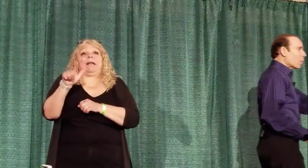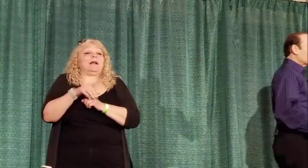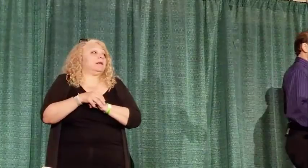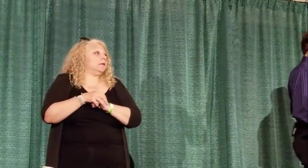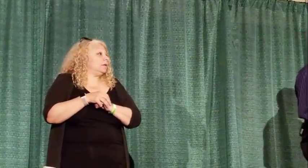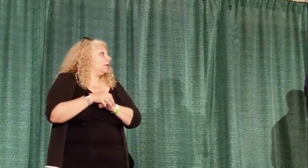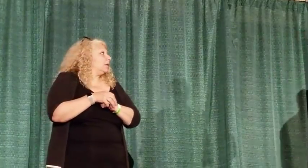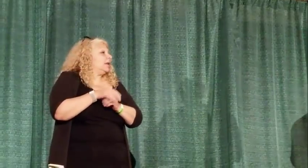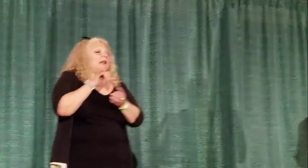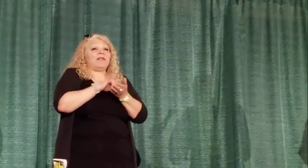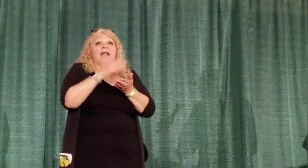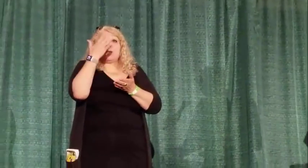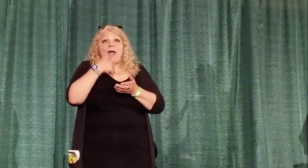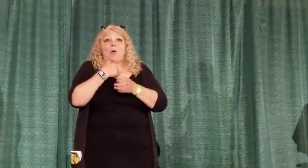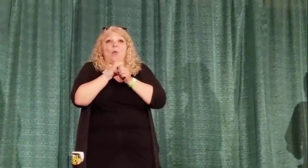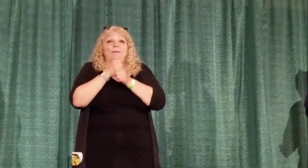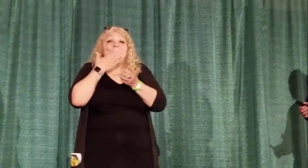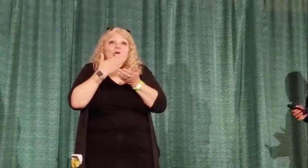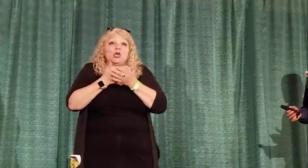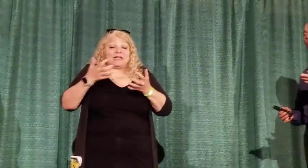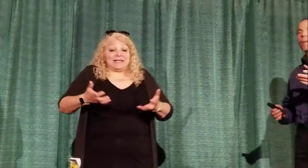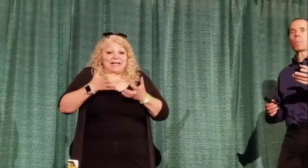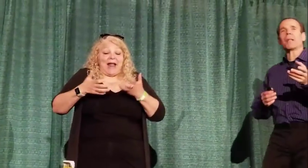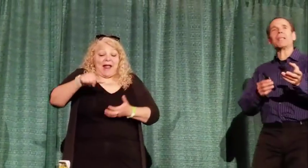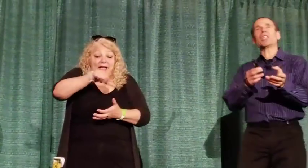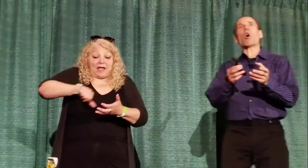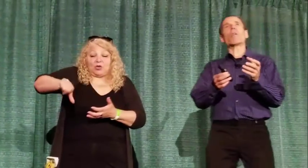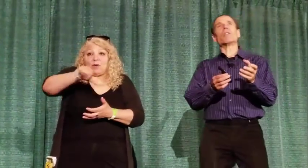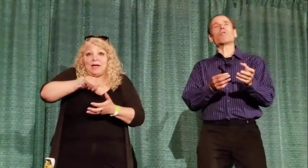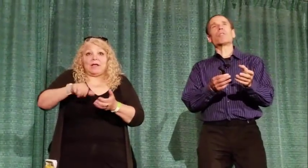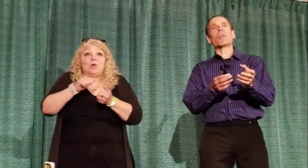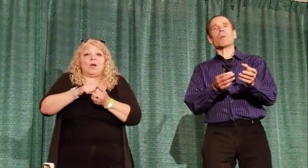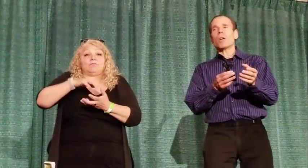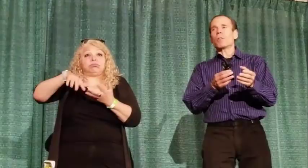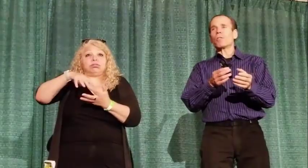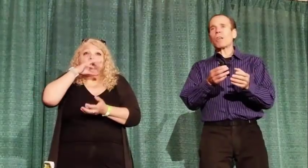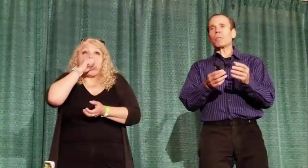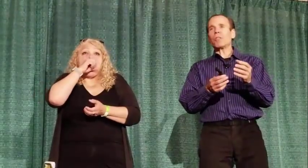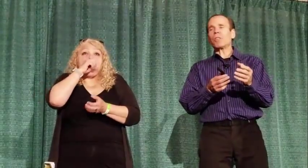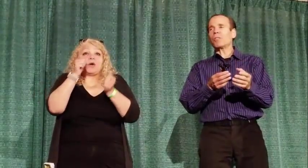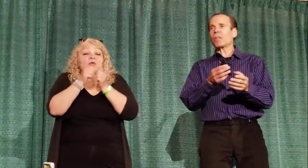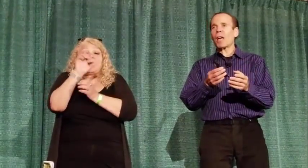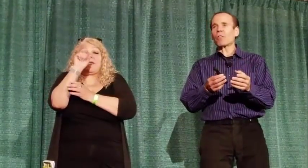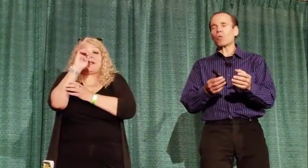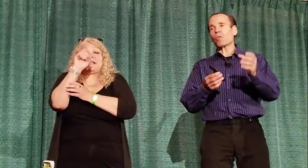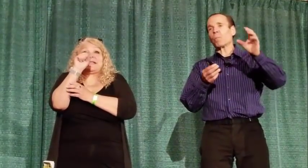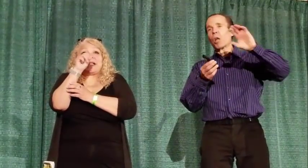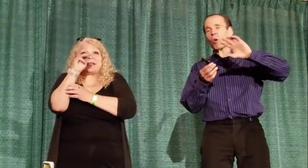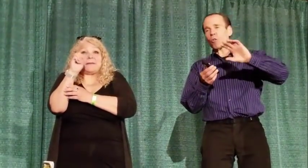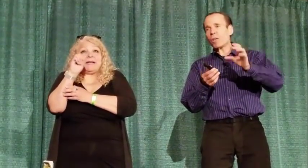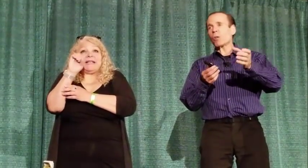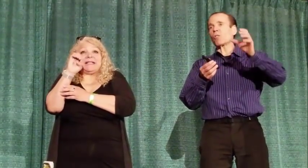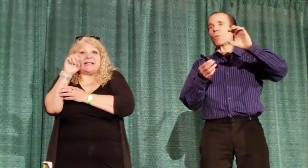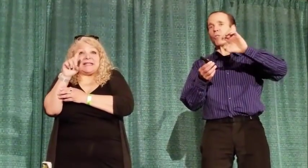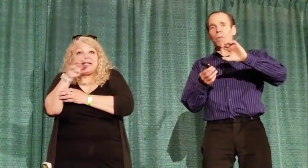That's why we make delicious salad dressings, by maybe mixing a little bit of like a blending an orange with some sesame seeds and cashews with some blood